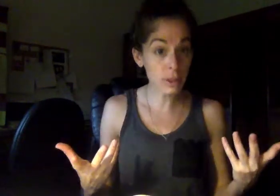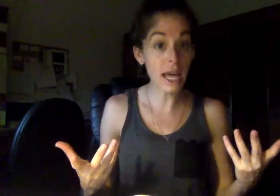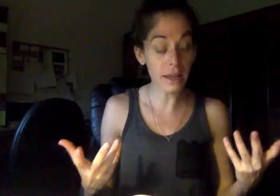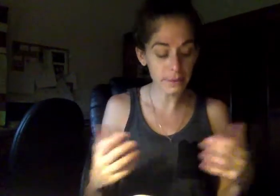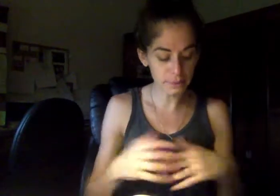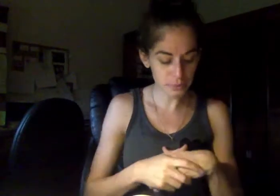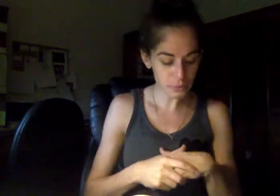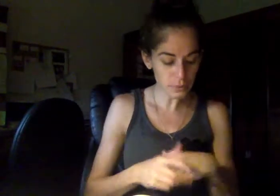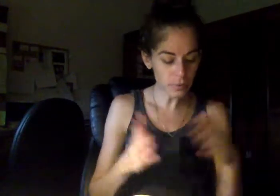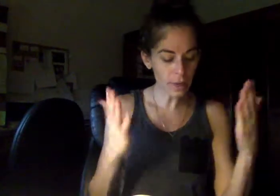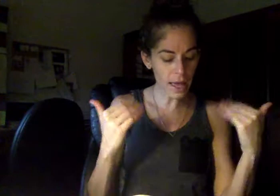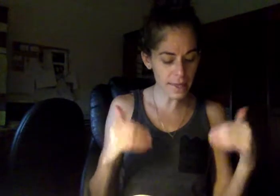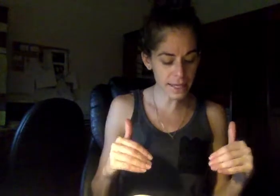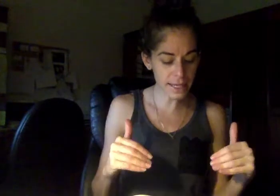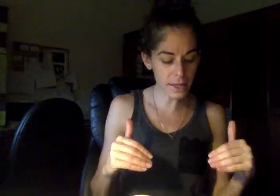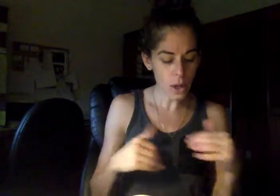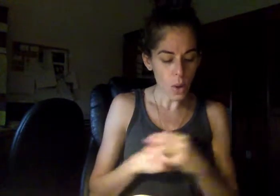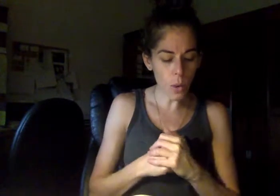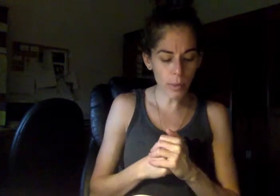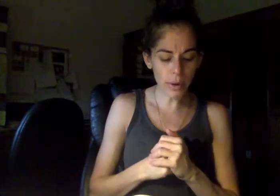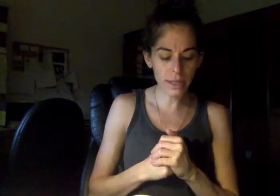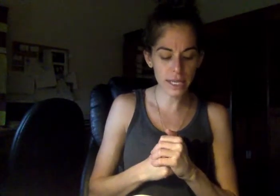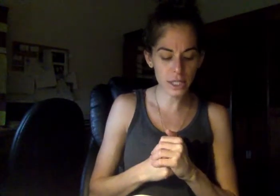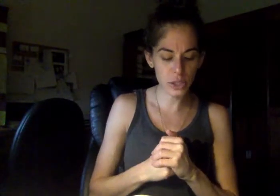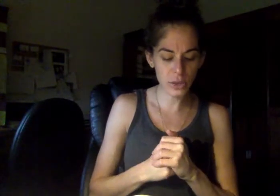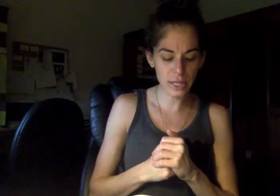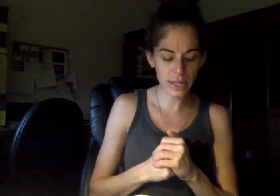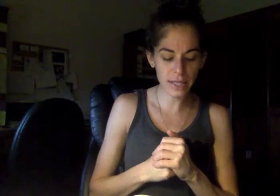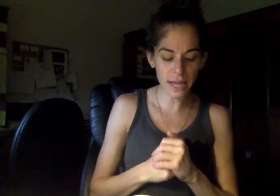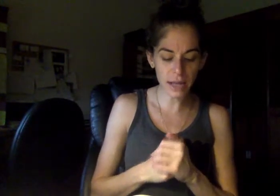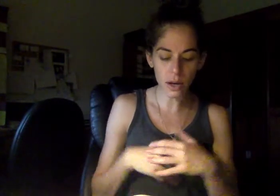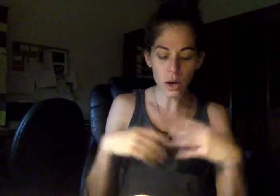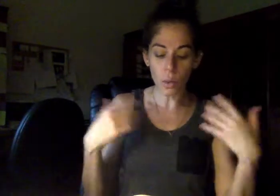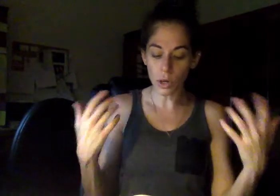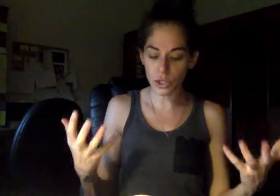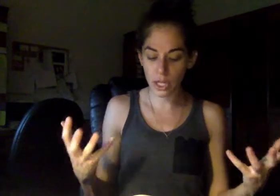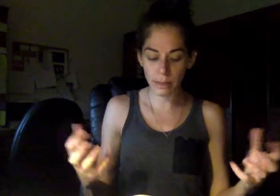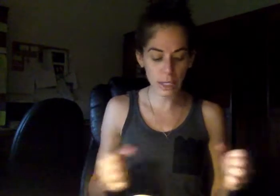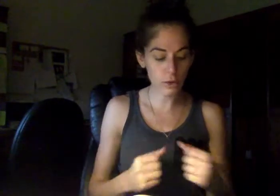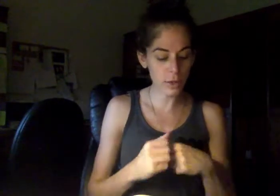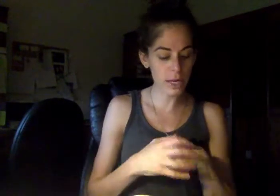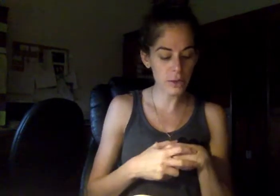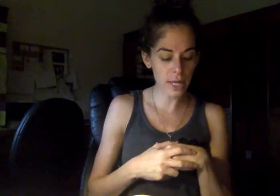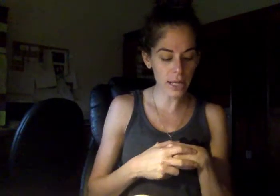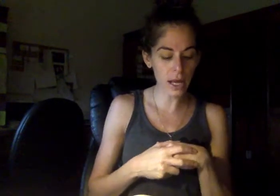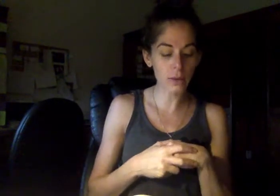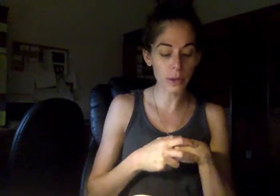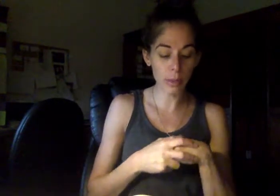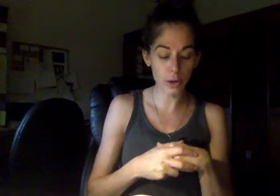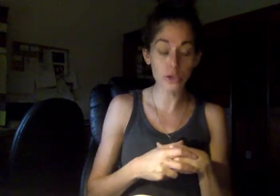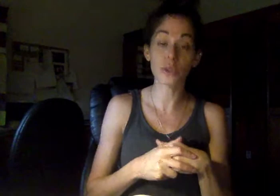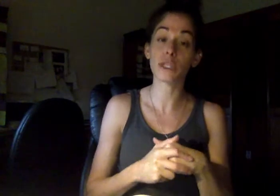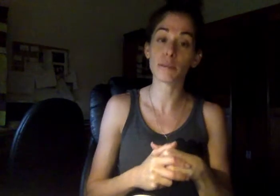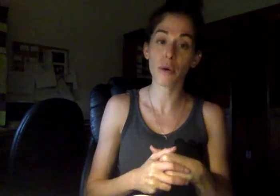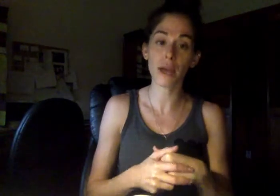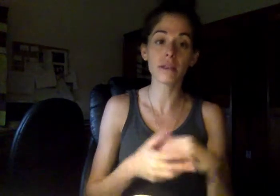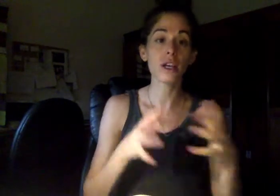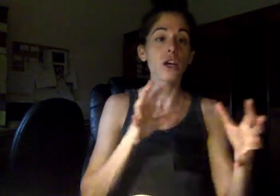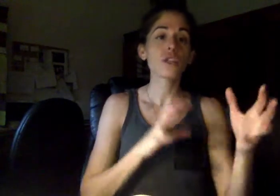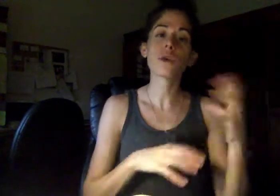pretend. And then it says, what pronoun signs do you see in the dialogue? What do they mean, create new dialogue with a partner using these pronouns? So kind